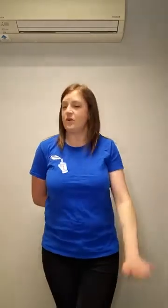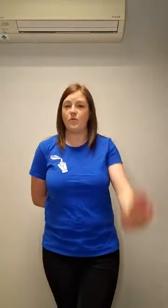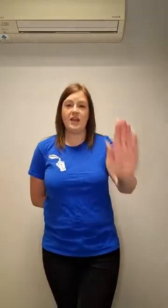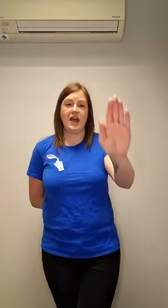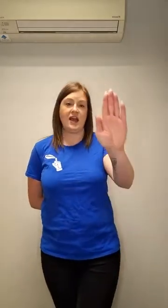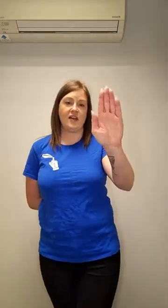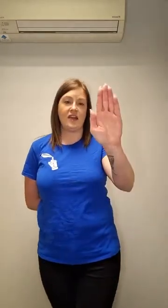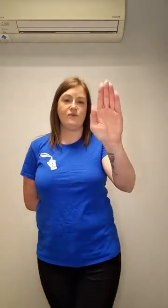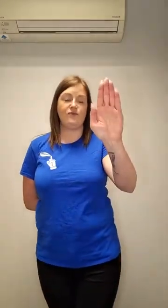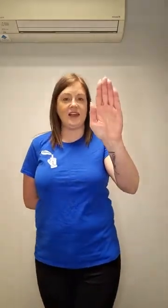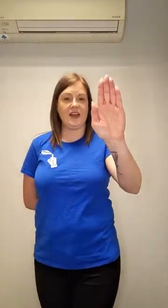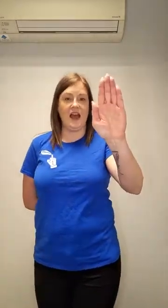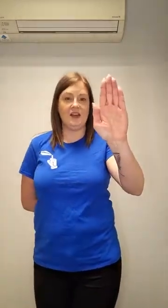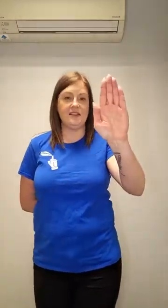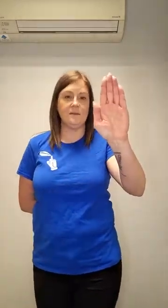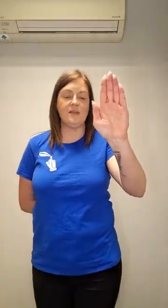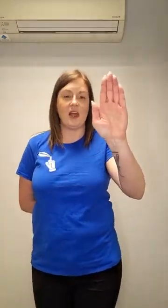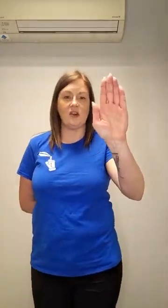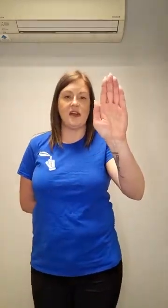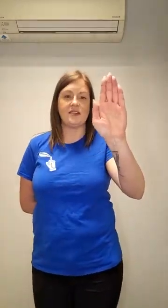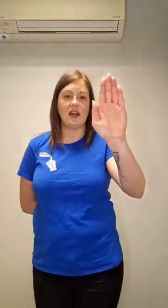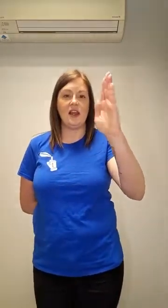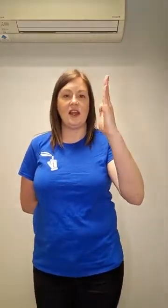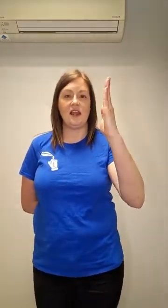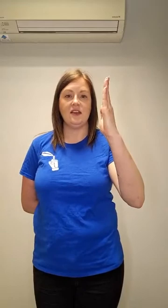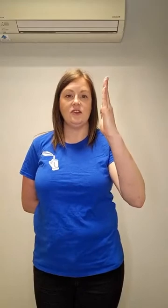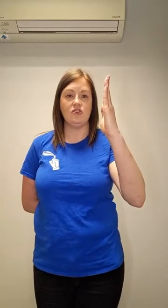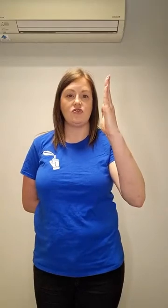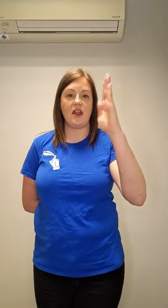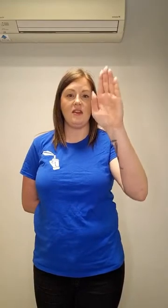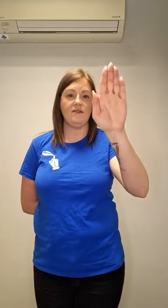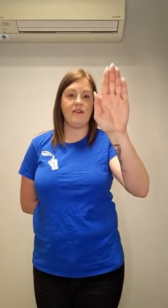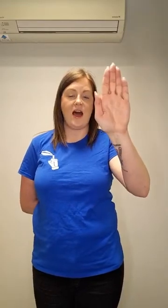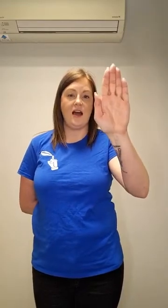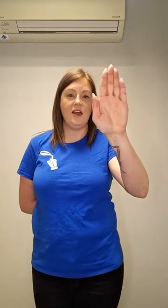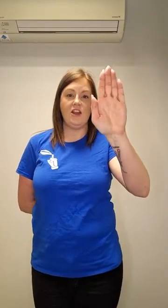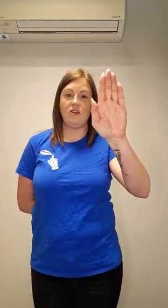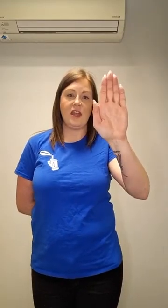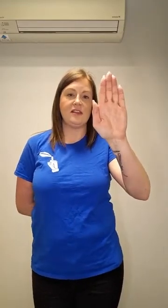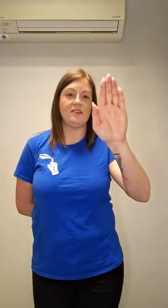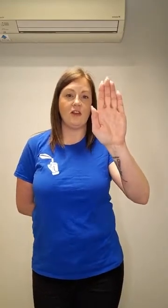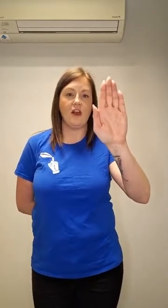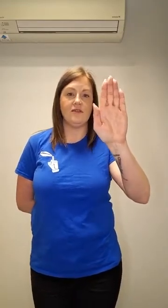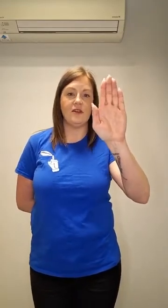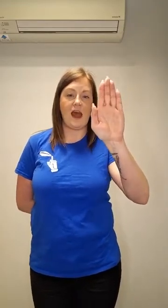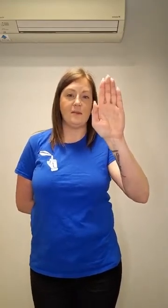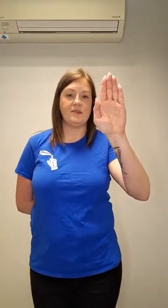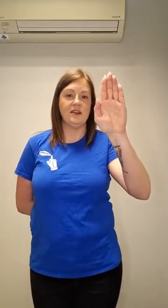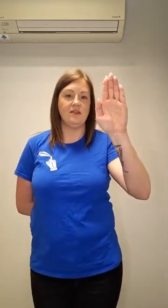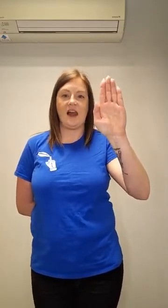we have a flat hand, a nice clear, straight, flat, no kinks, no curves, no gaps, flat